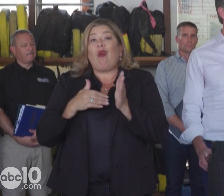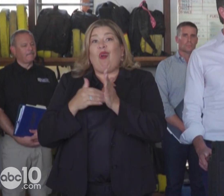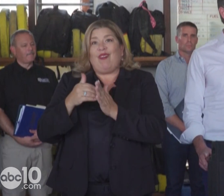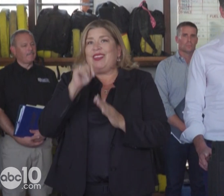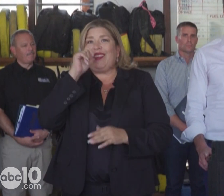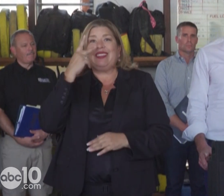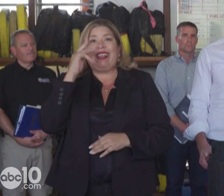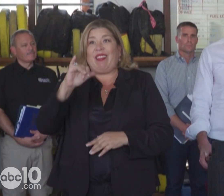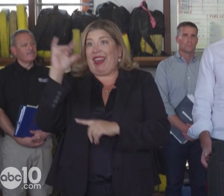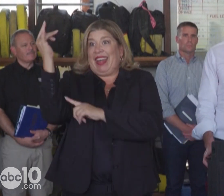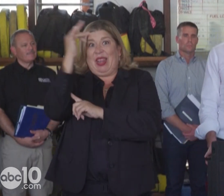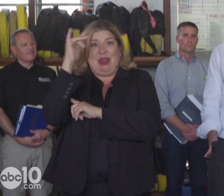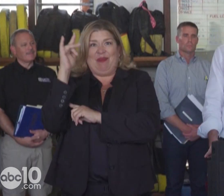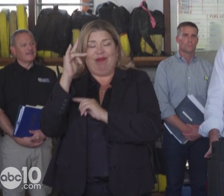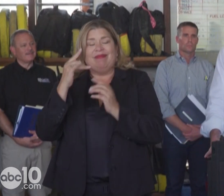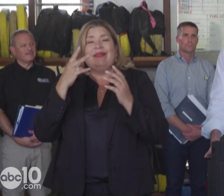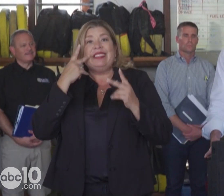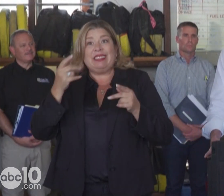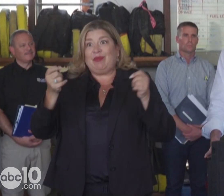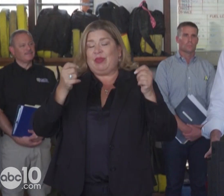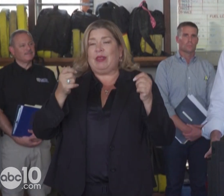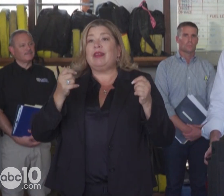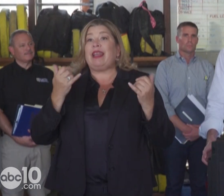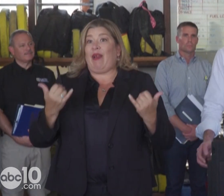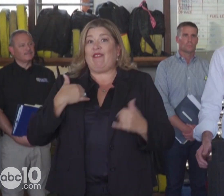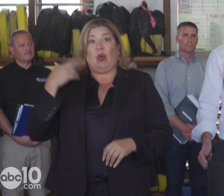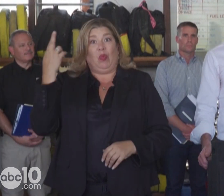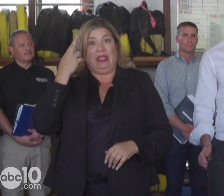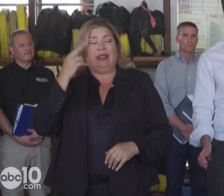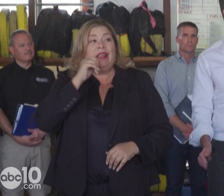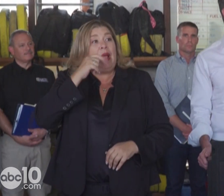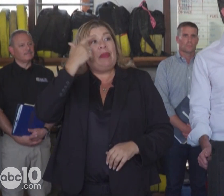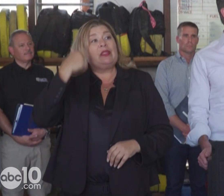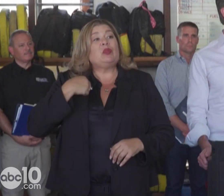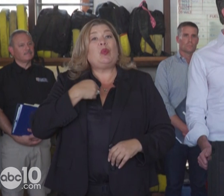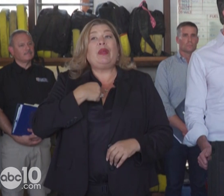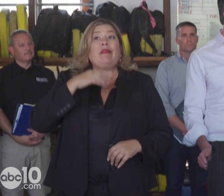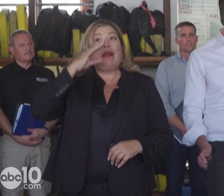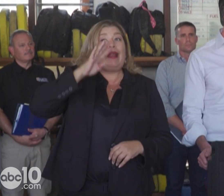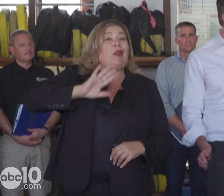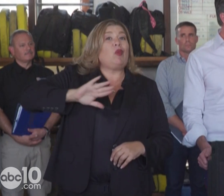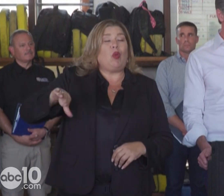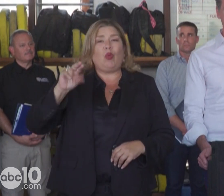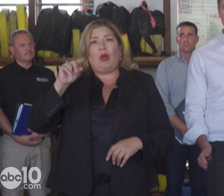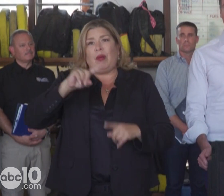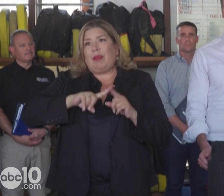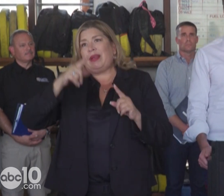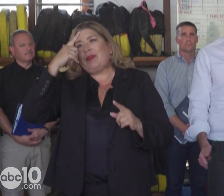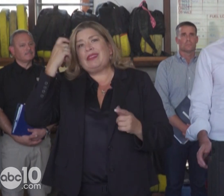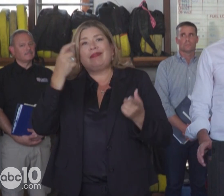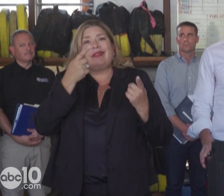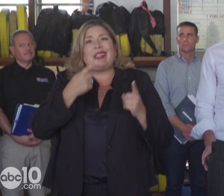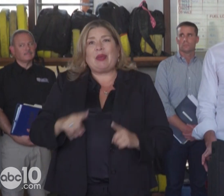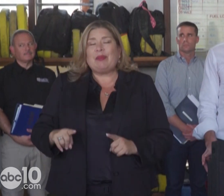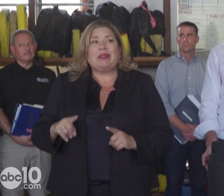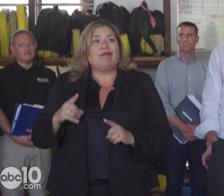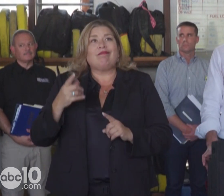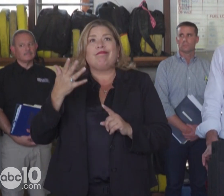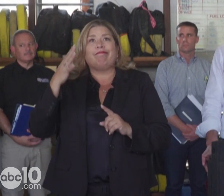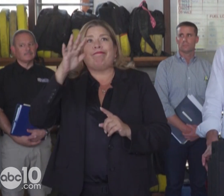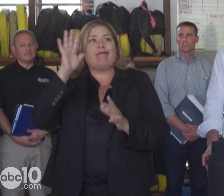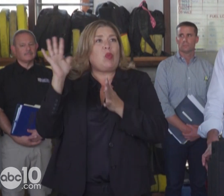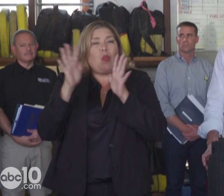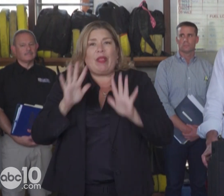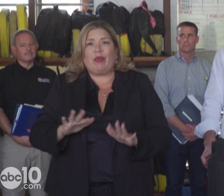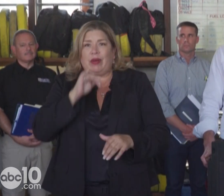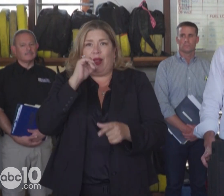suppression in the air should just know this. There's a reason. It's not because we're neglecting. It's because of conditions that are not